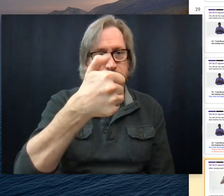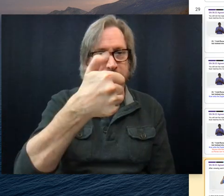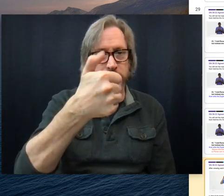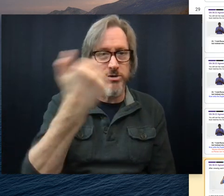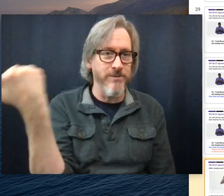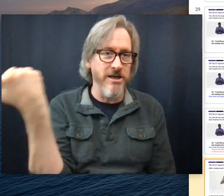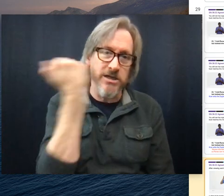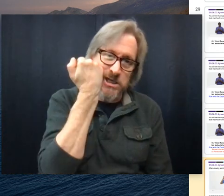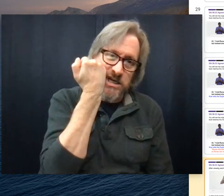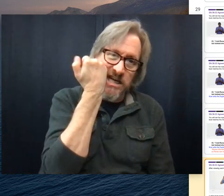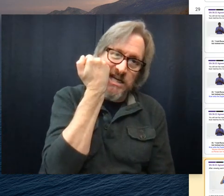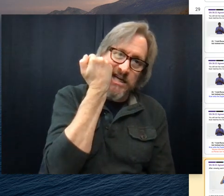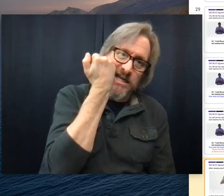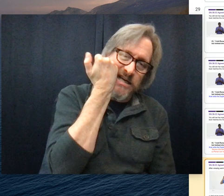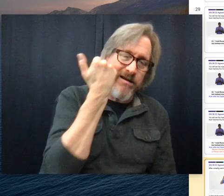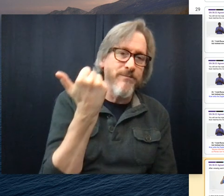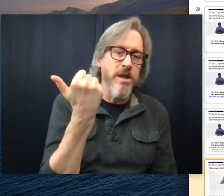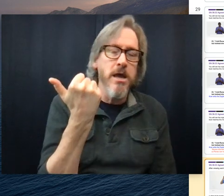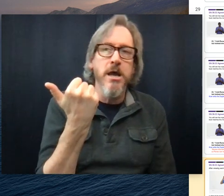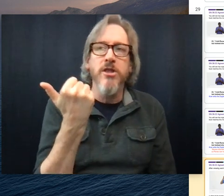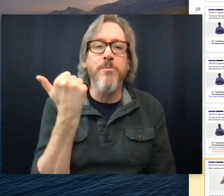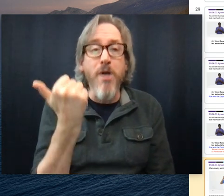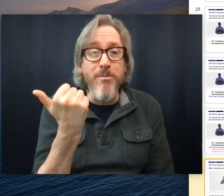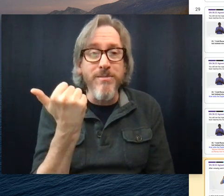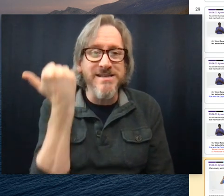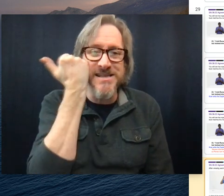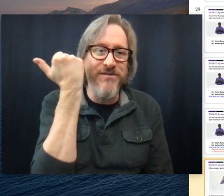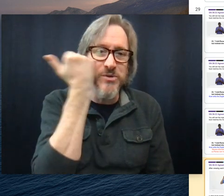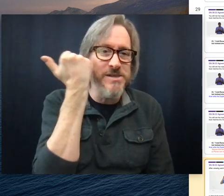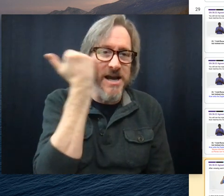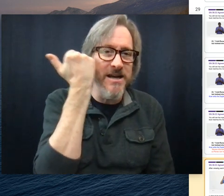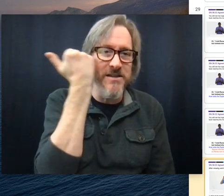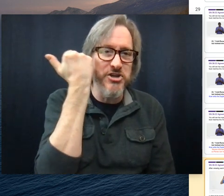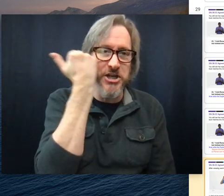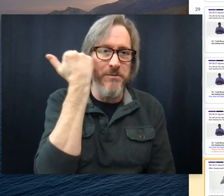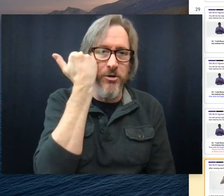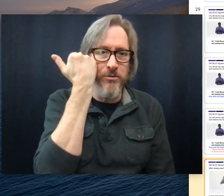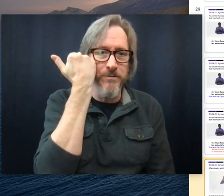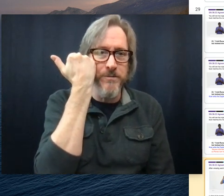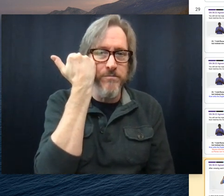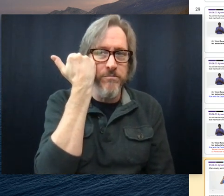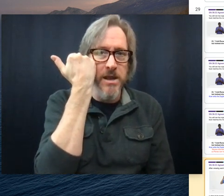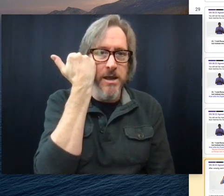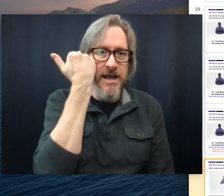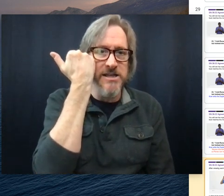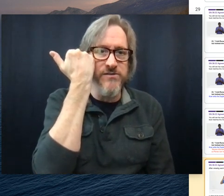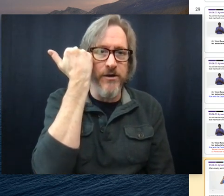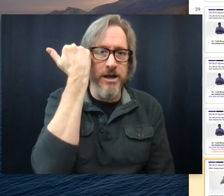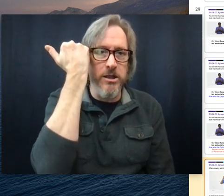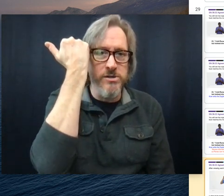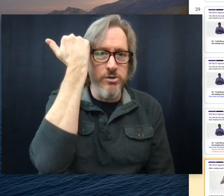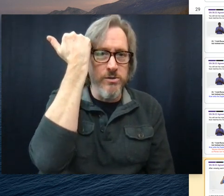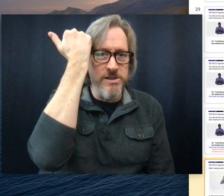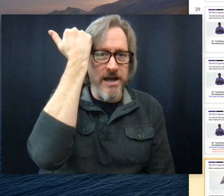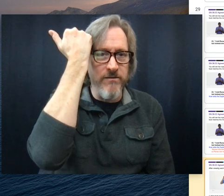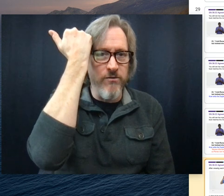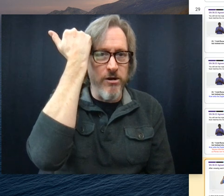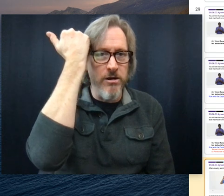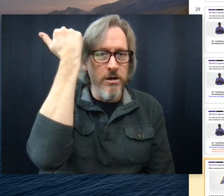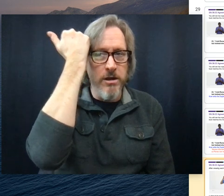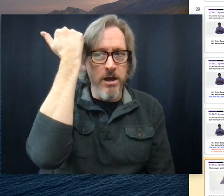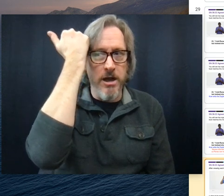a syringe or something and right. The problem is if you sign it on the cheekbone, it's very close to the